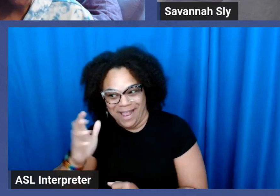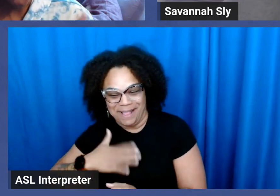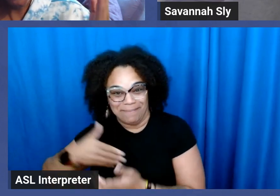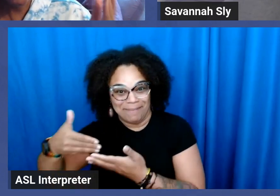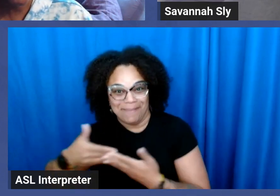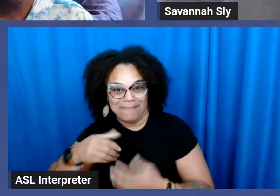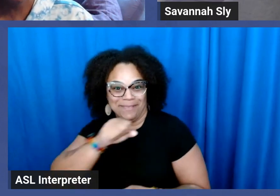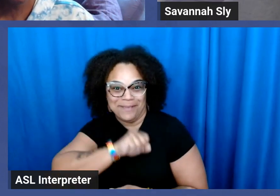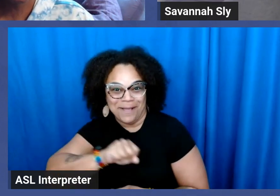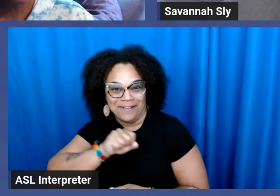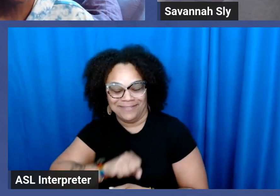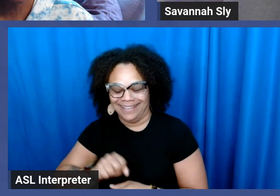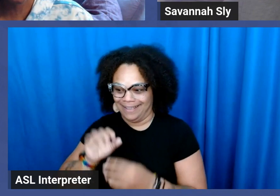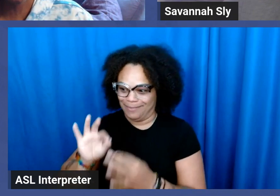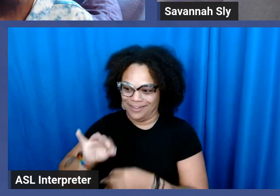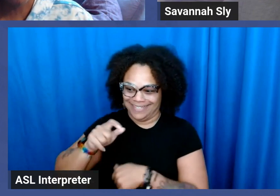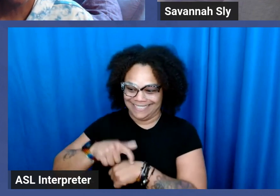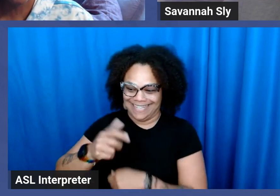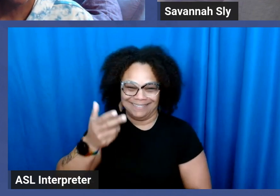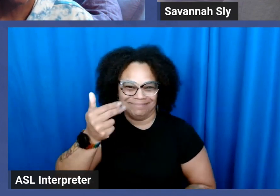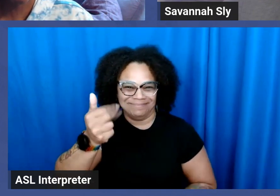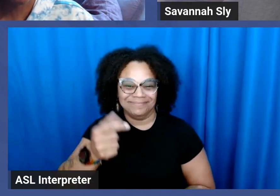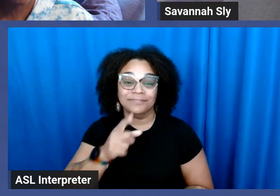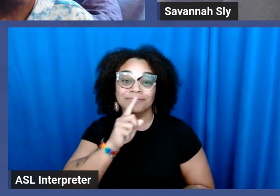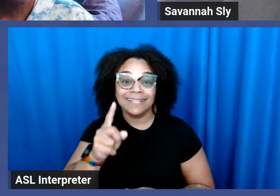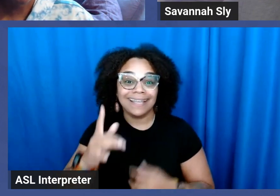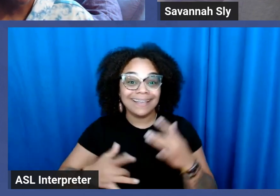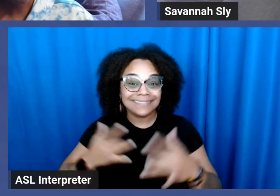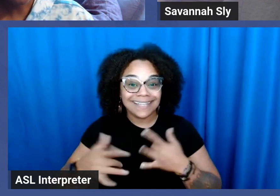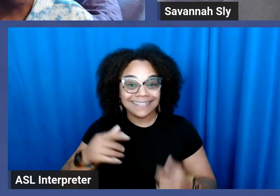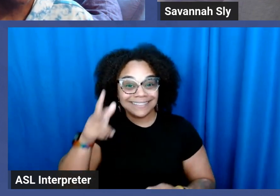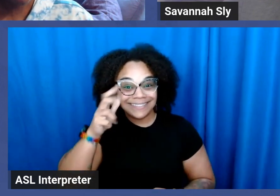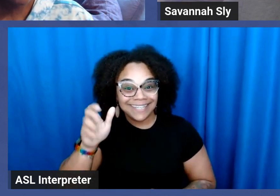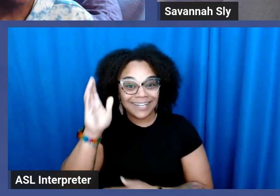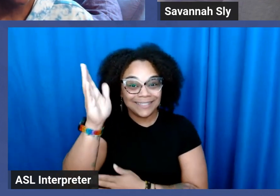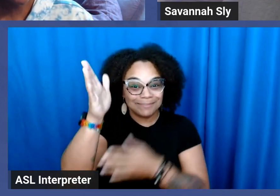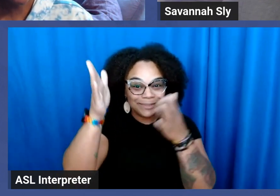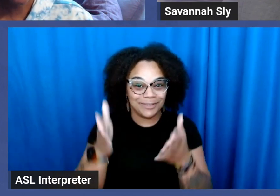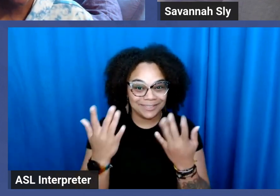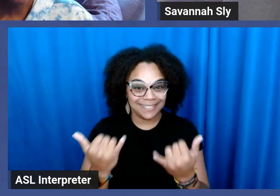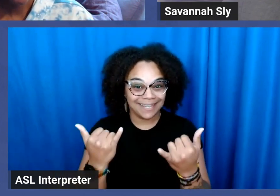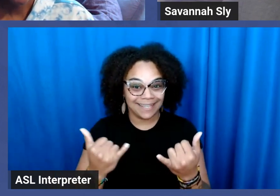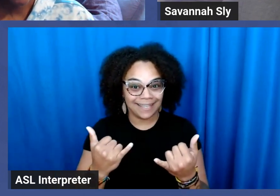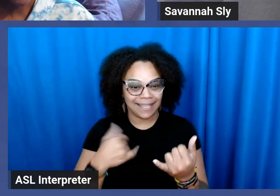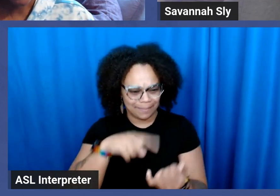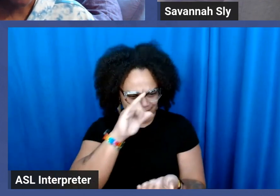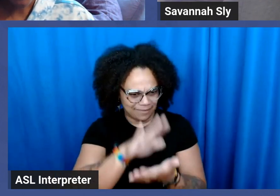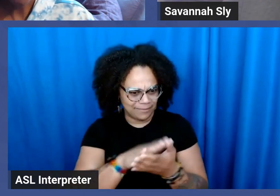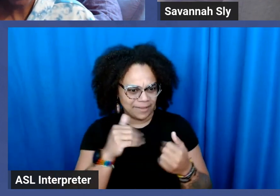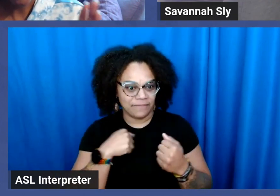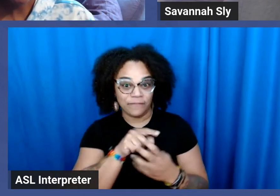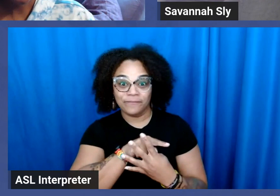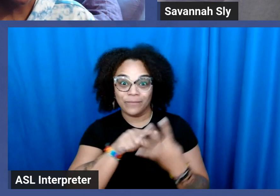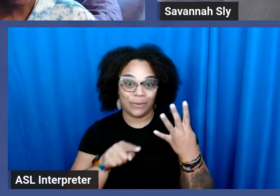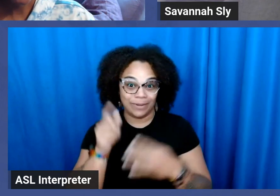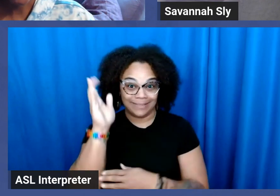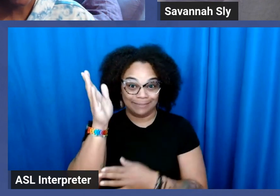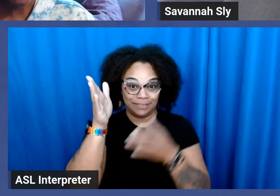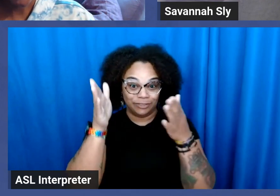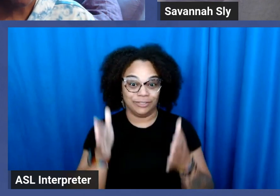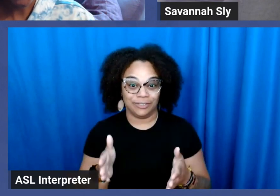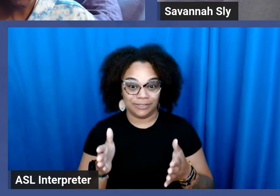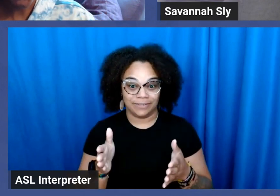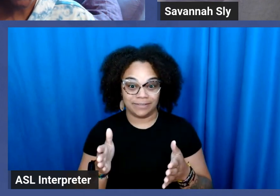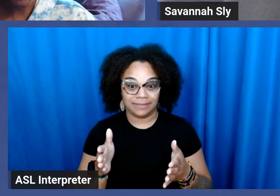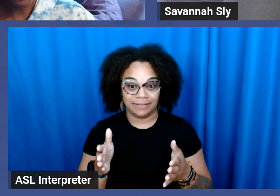And I'm really excited to hear from everyone today. I think we have 4 speakers. I didn't